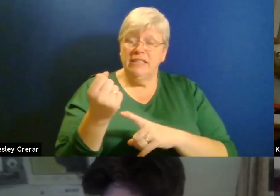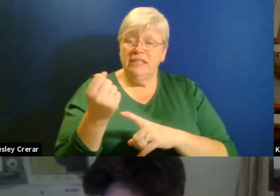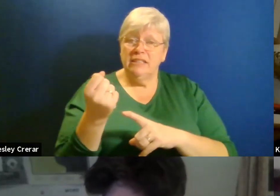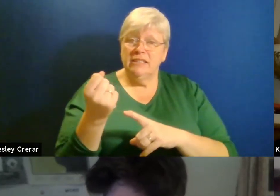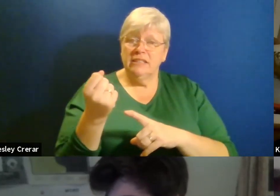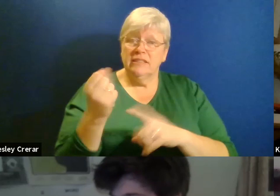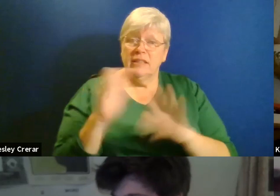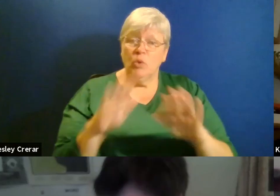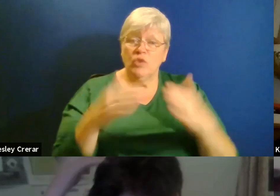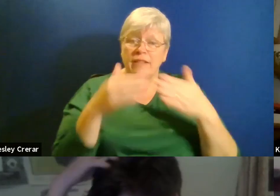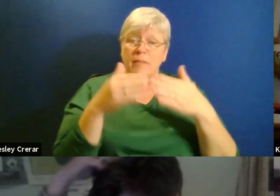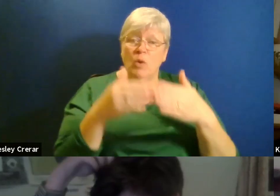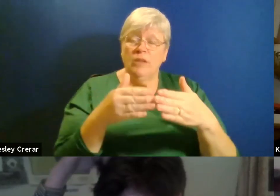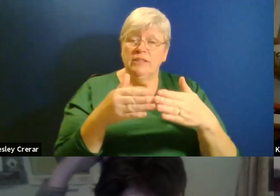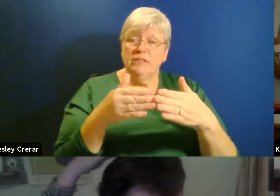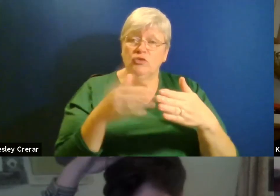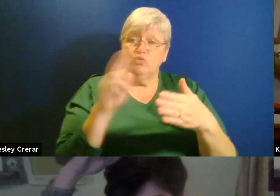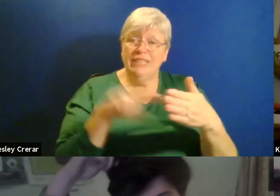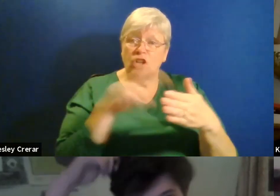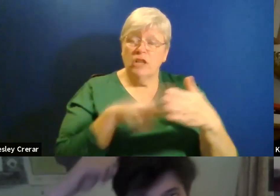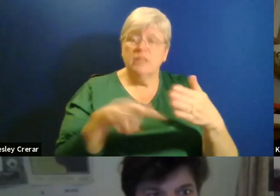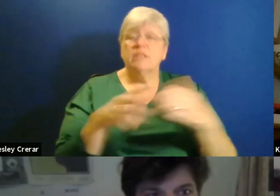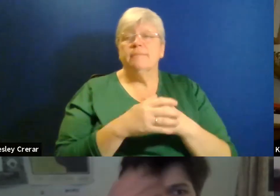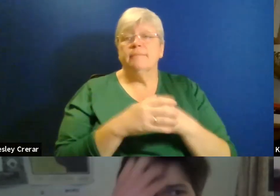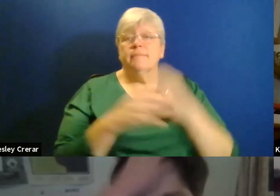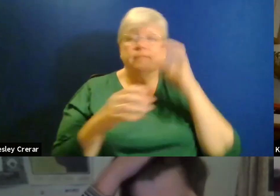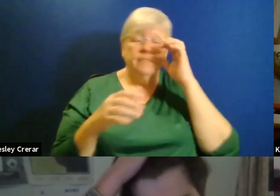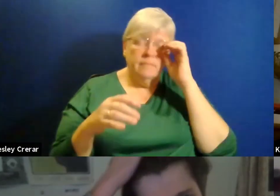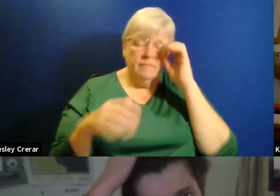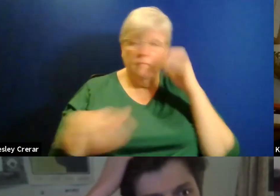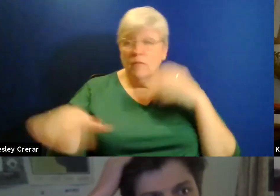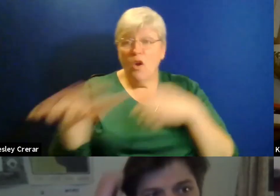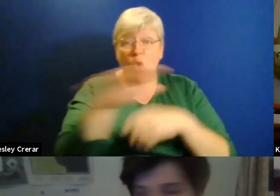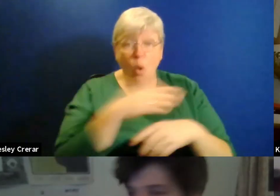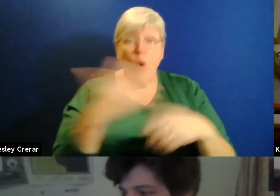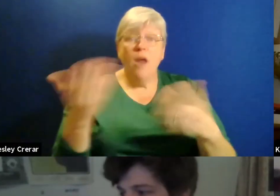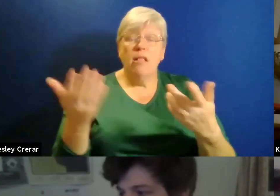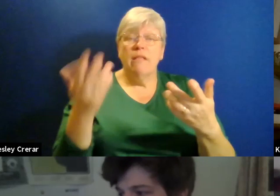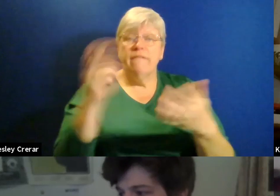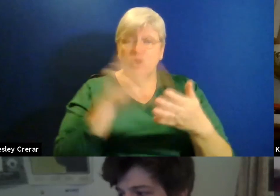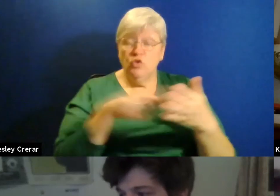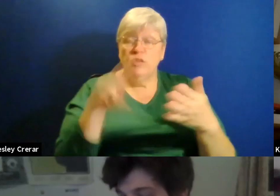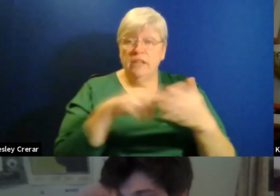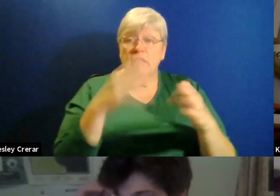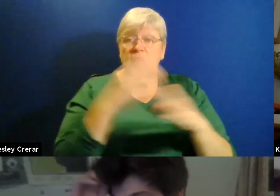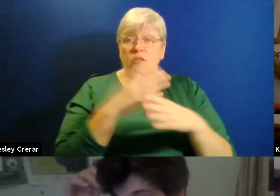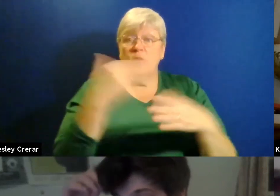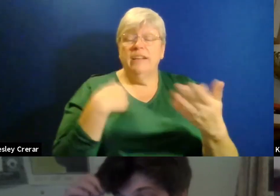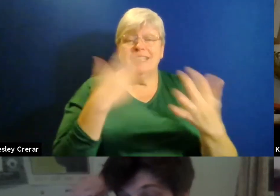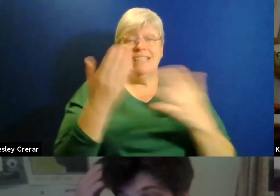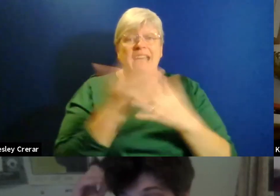Fishing Out the Boat readers? Yes, all of the readers' work is accessible